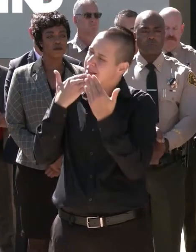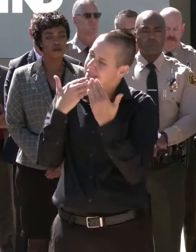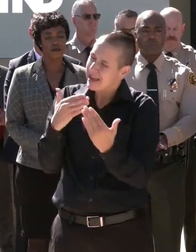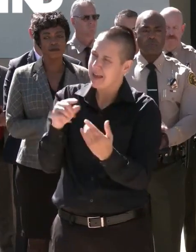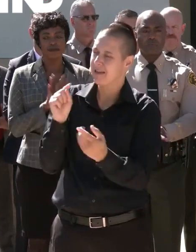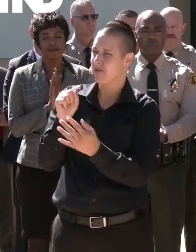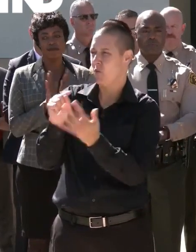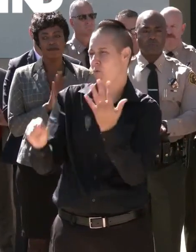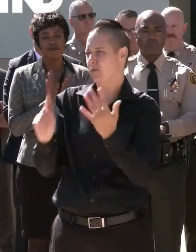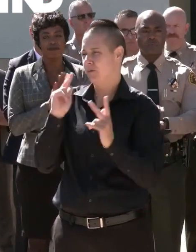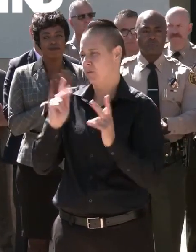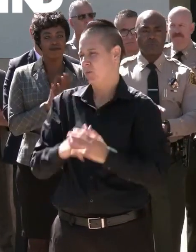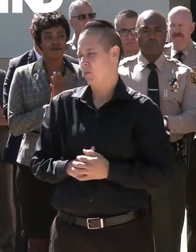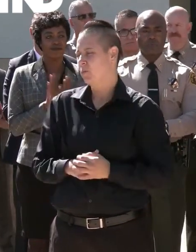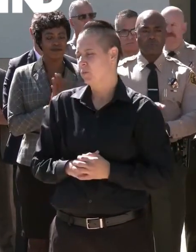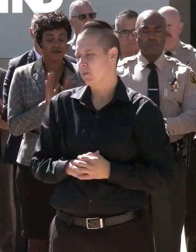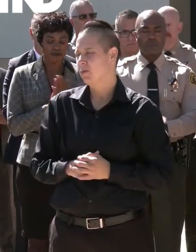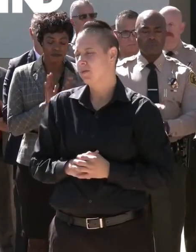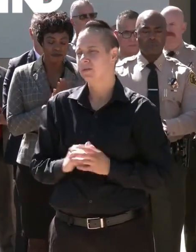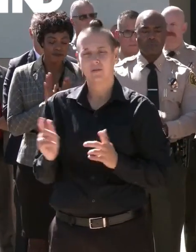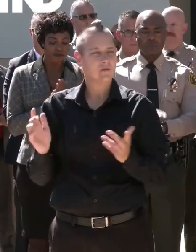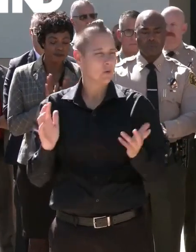them.